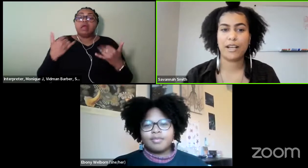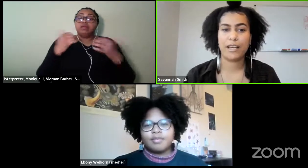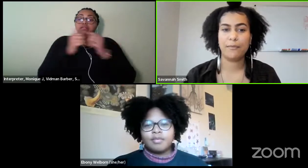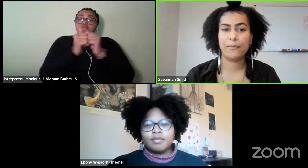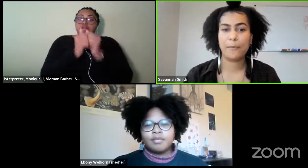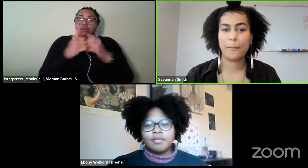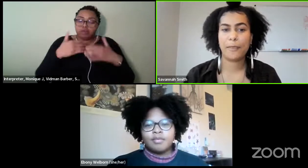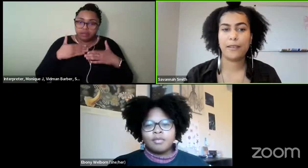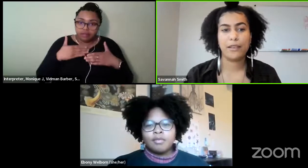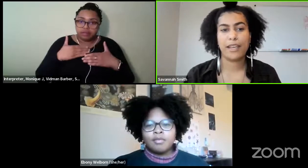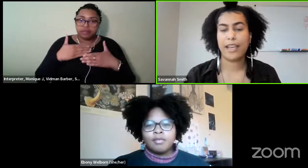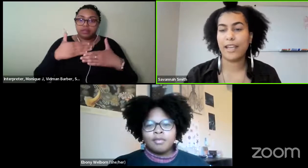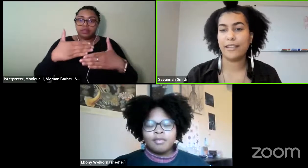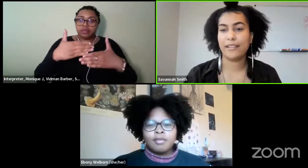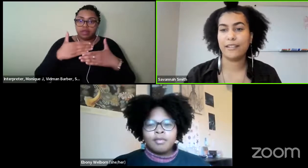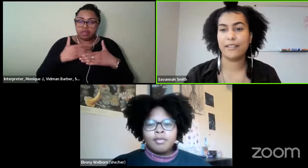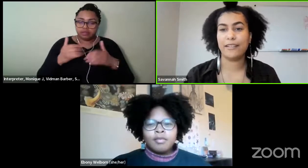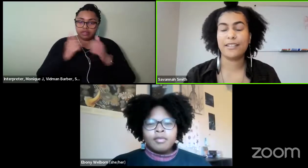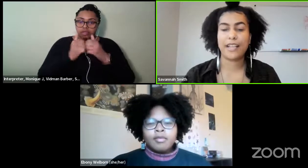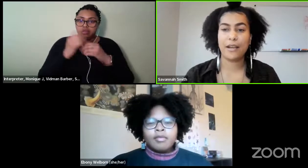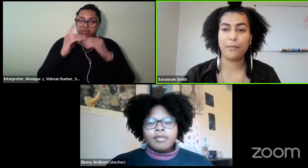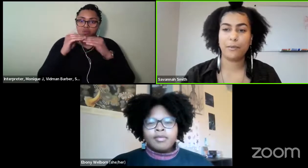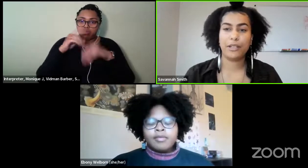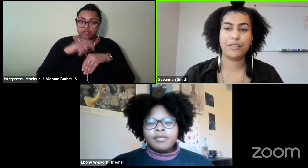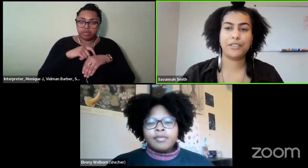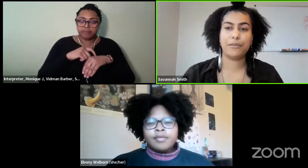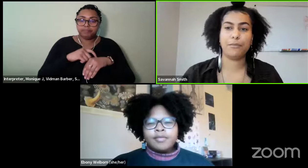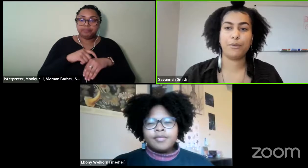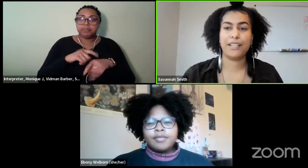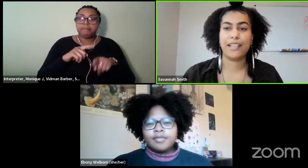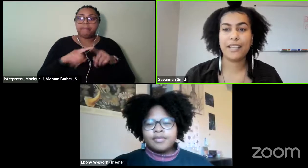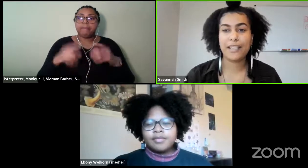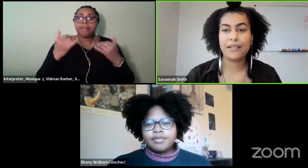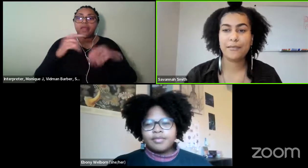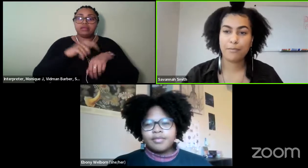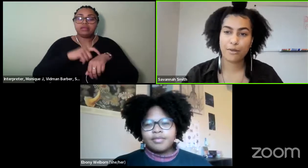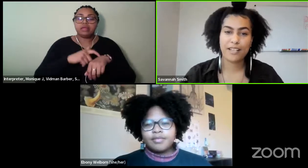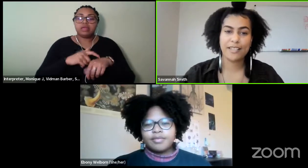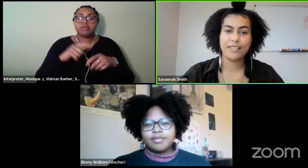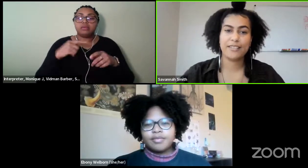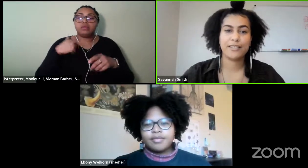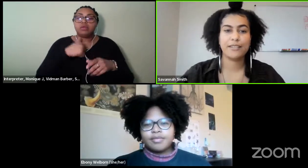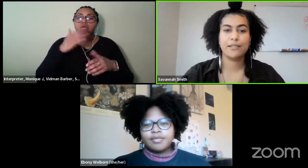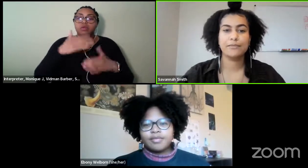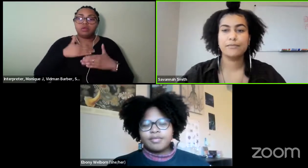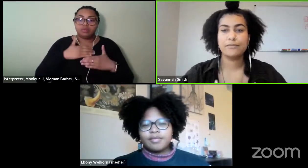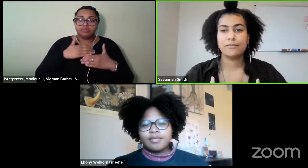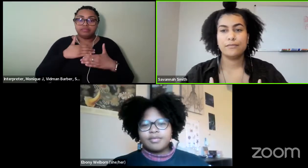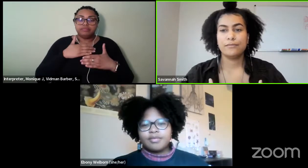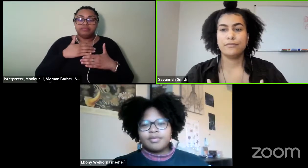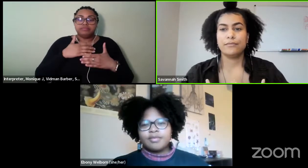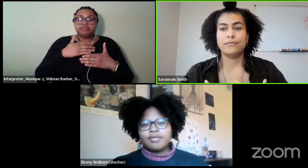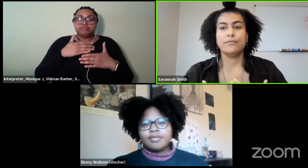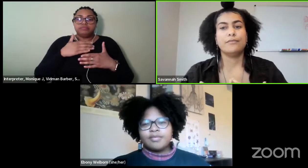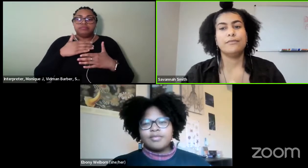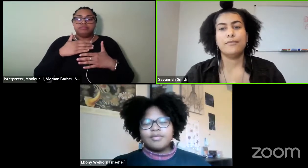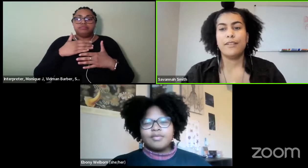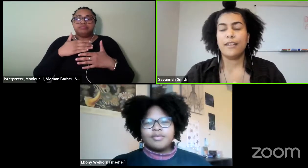one more time. And this time we're going to breathe in presence